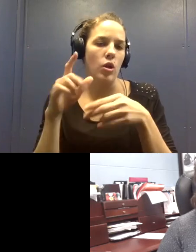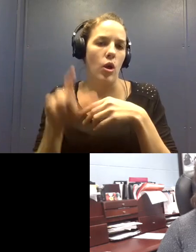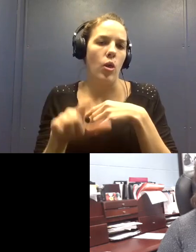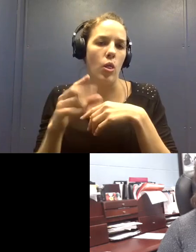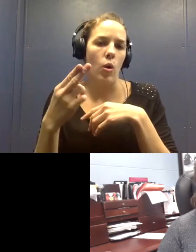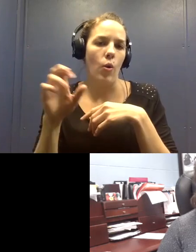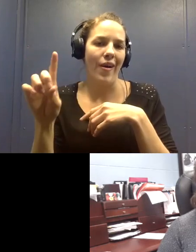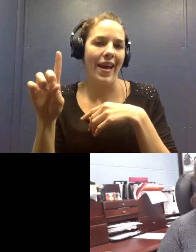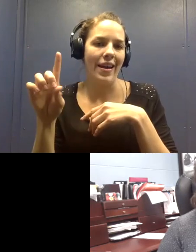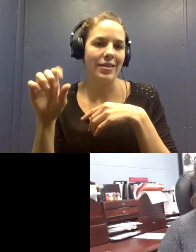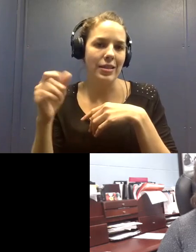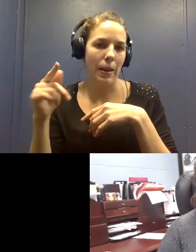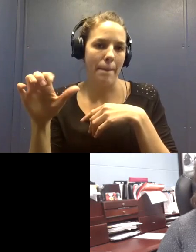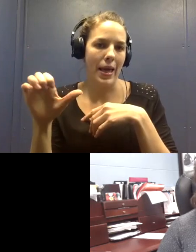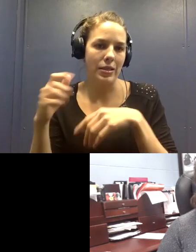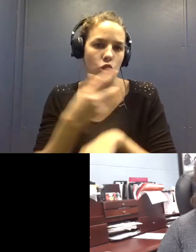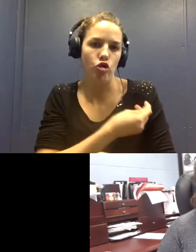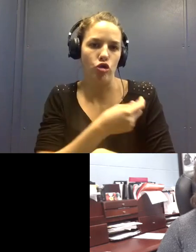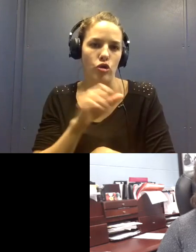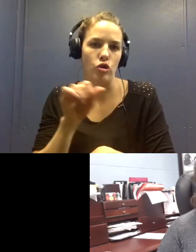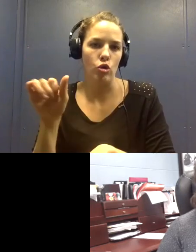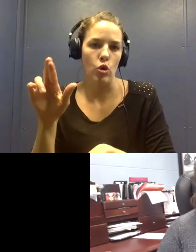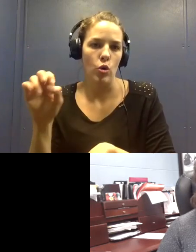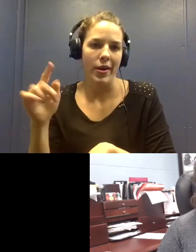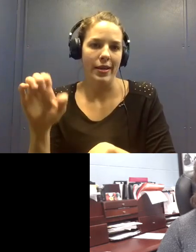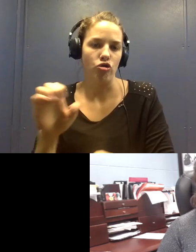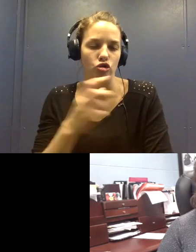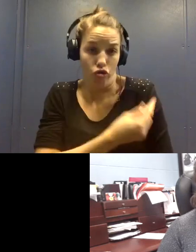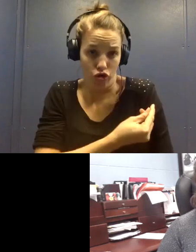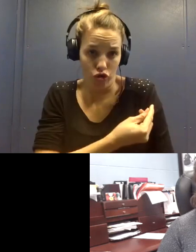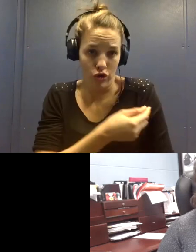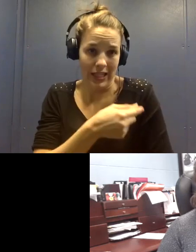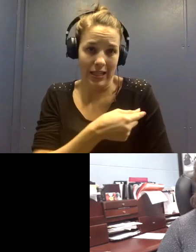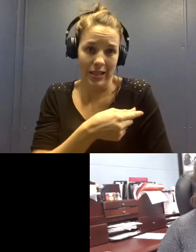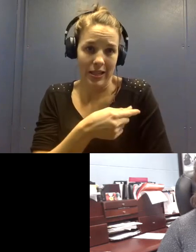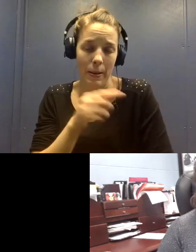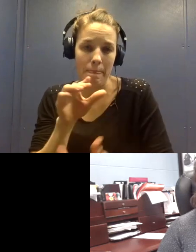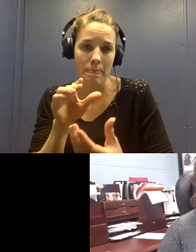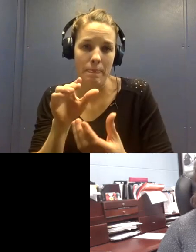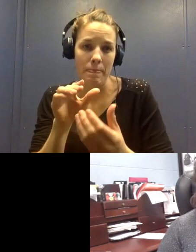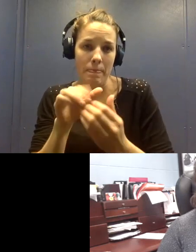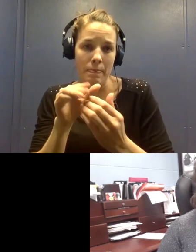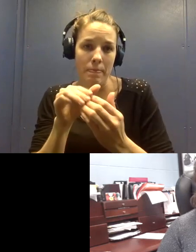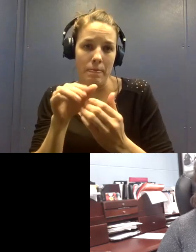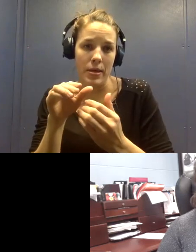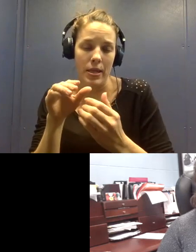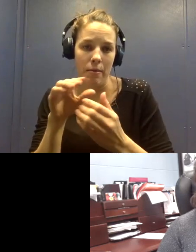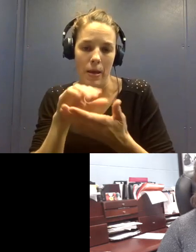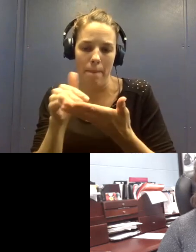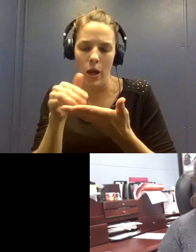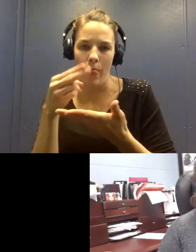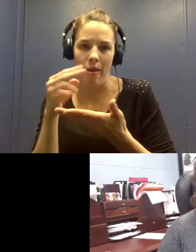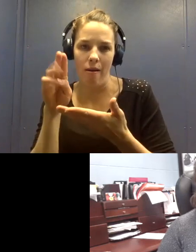headspace syringe, where it leaves the absolute minimum amount in the hub and needle